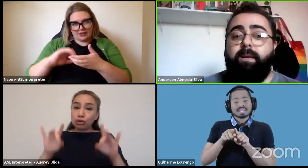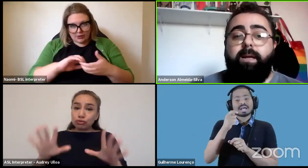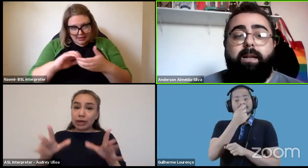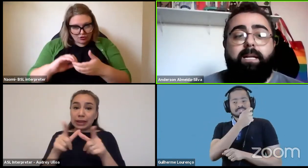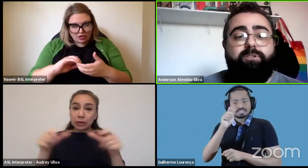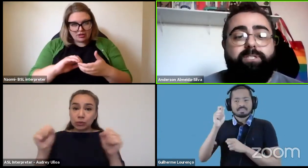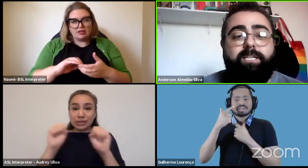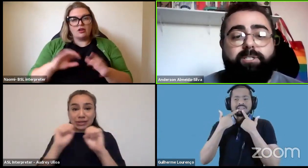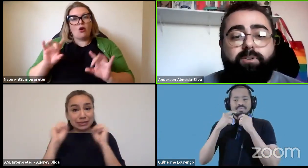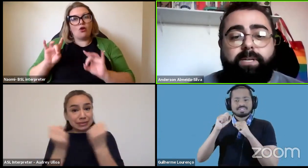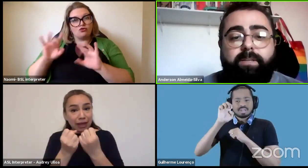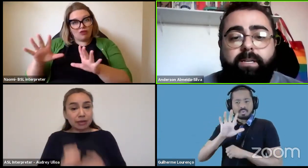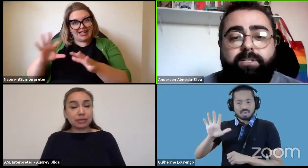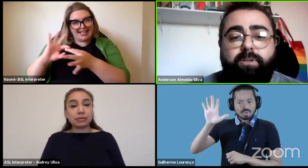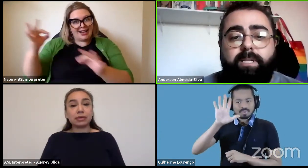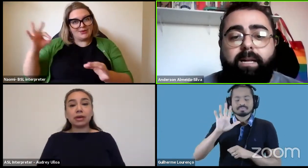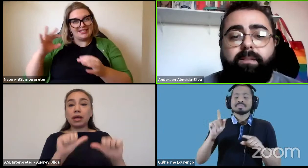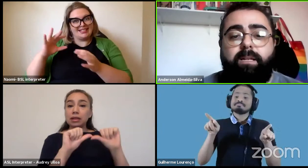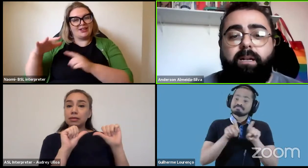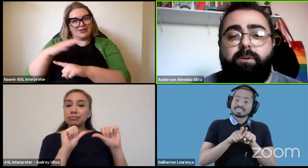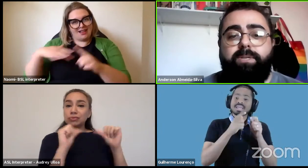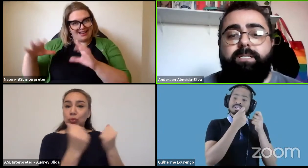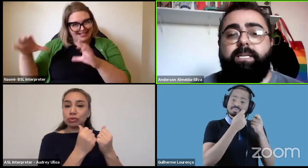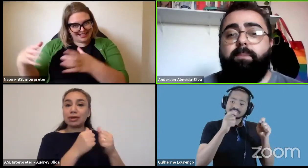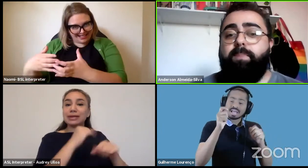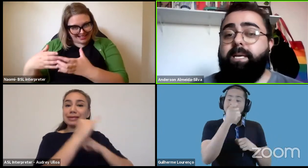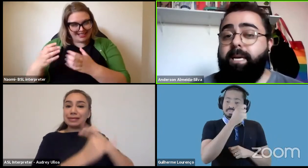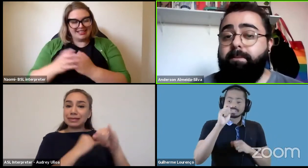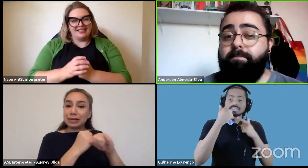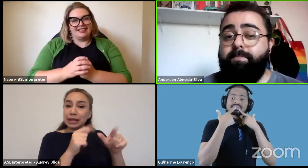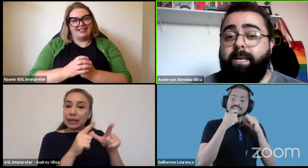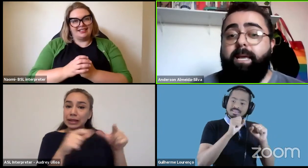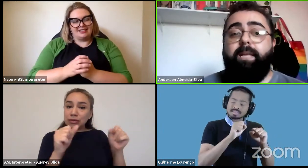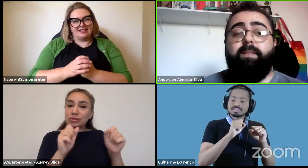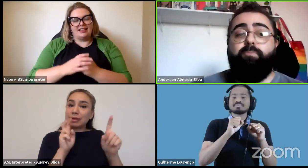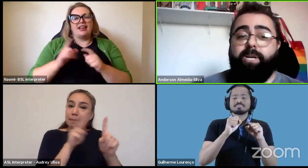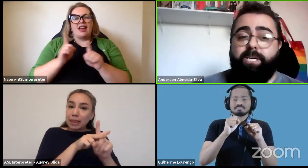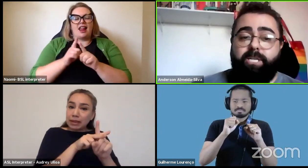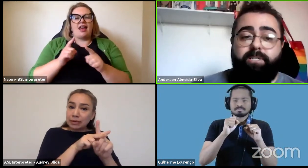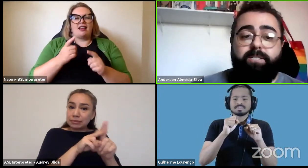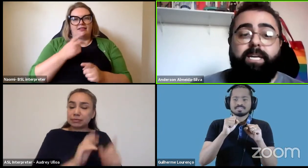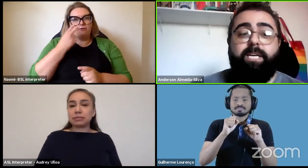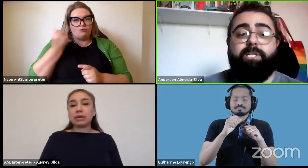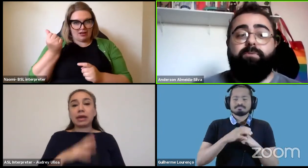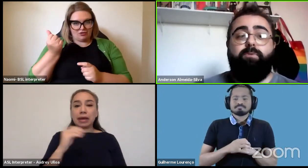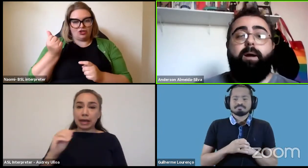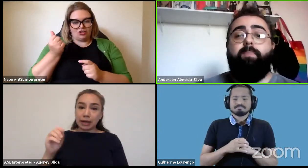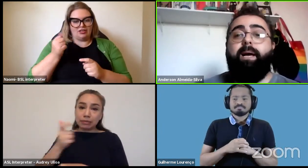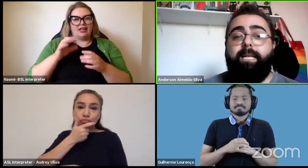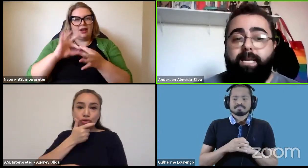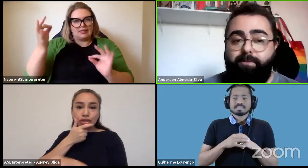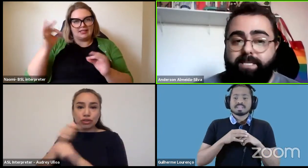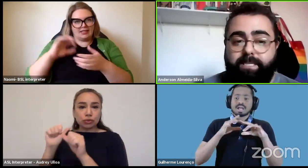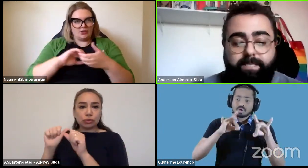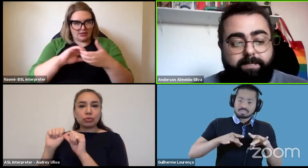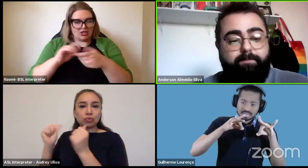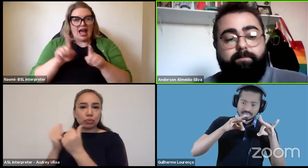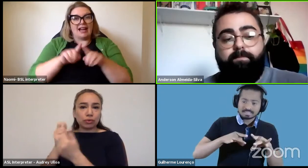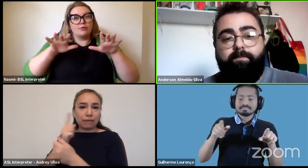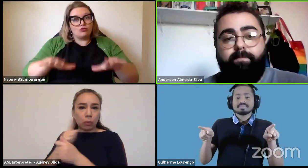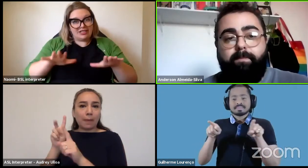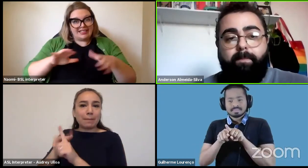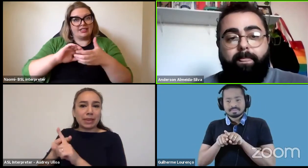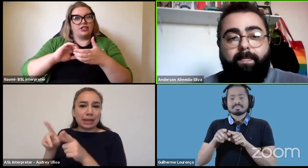Society, l'Association Internationale de Linguistique Appliquée, and the British Association for Applied